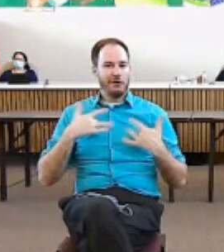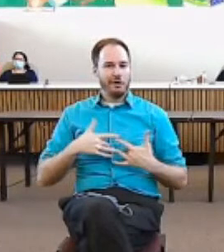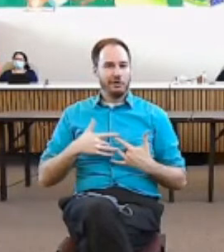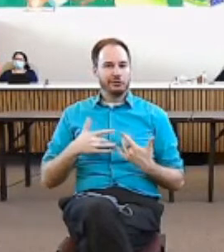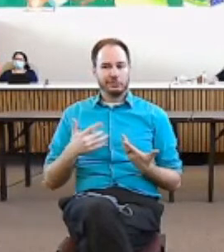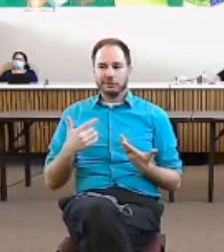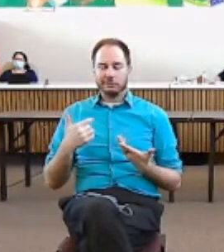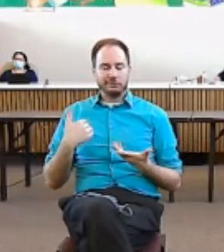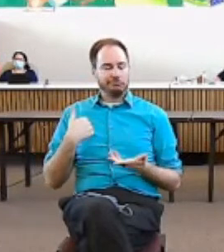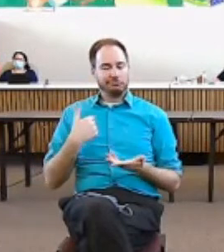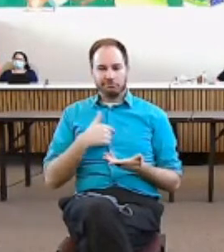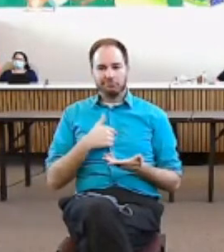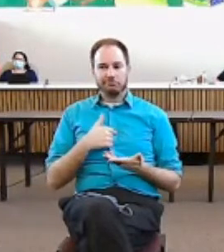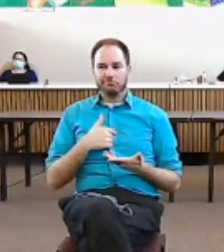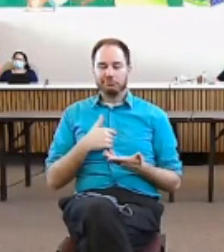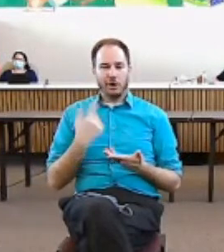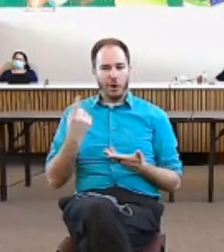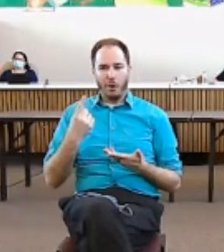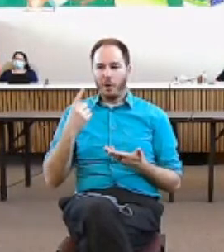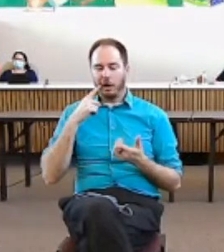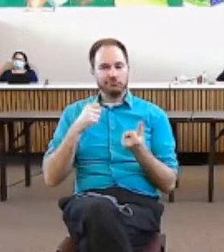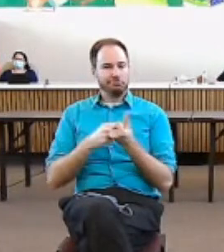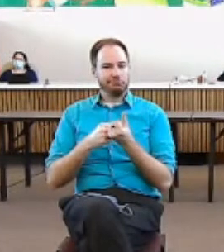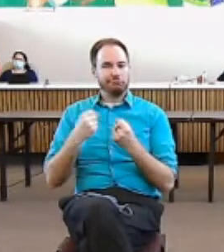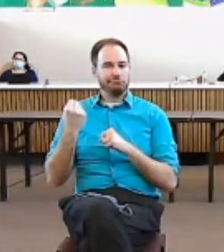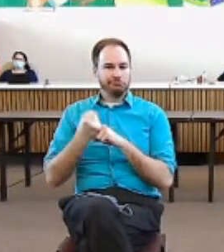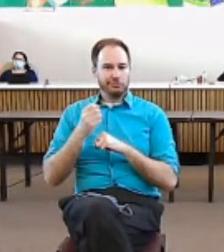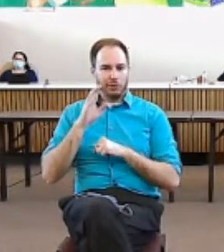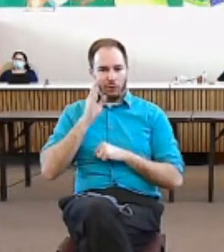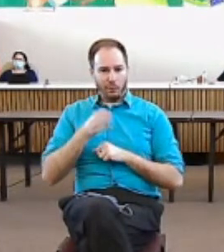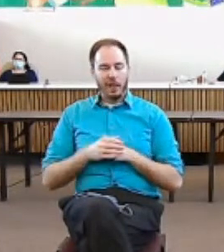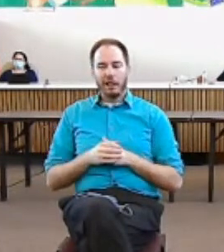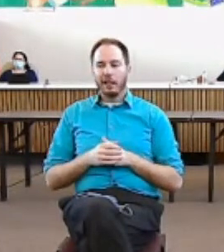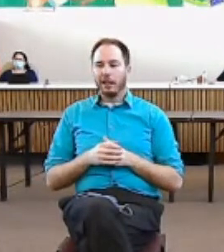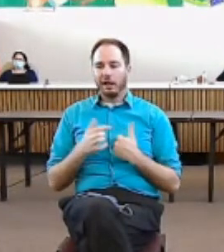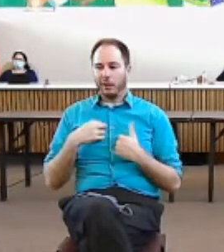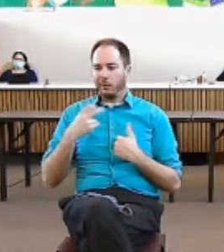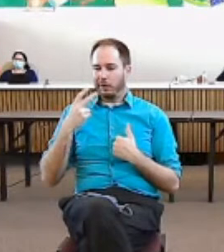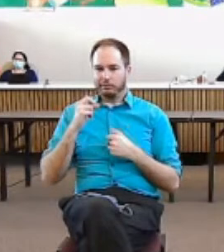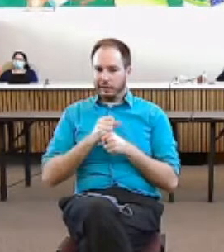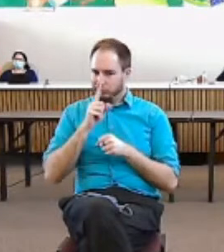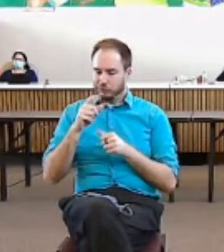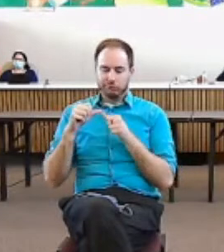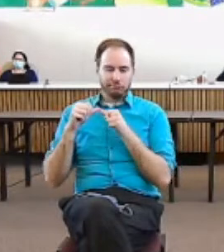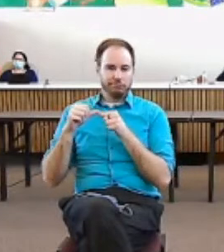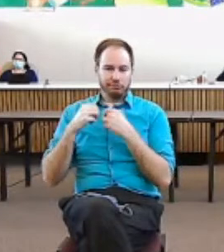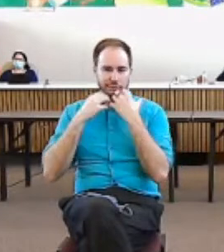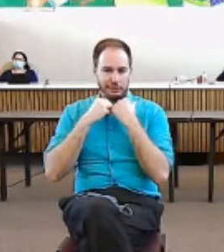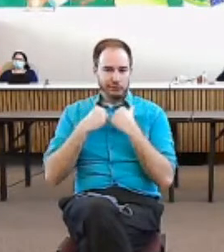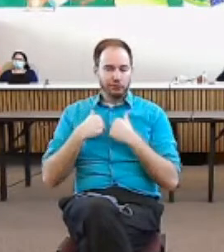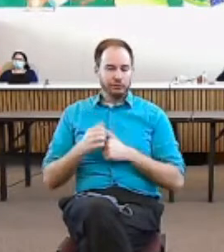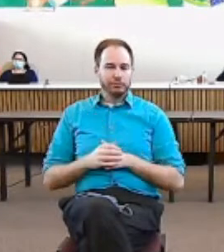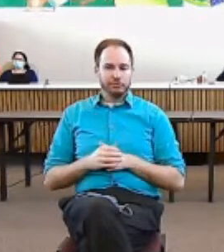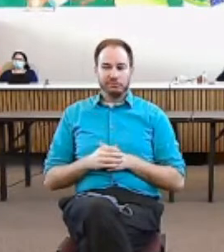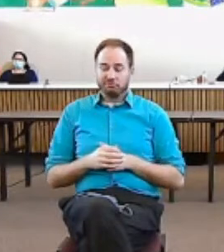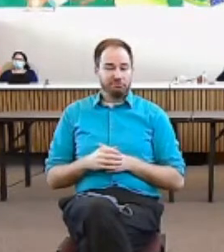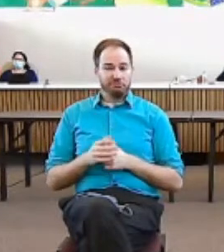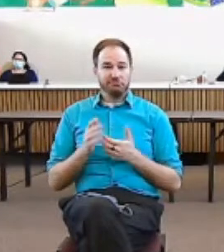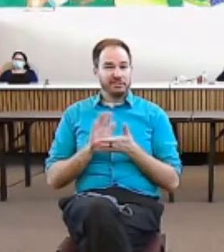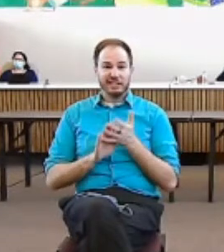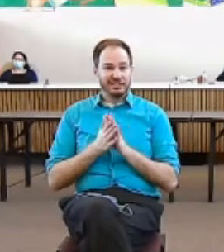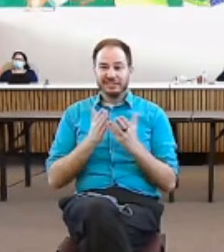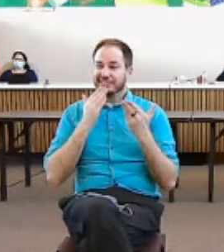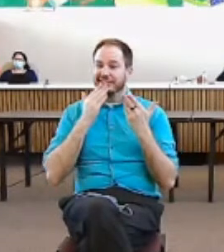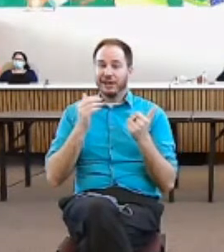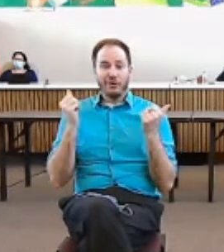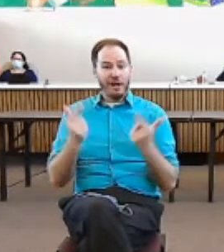they really look out for one another. So I like to see that go on. And that's about it. So thank you